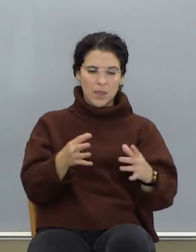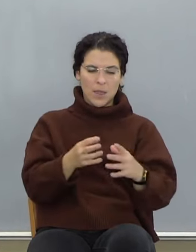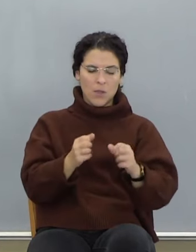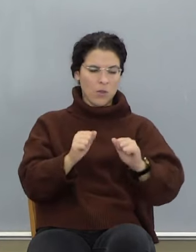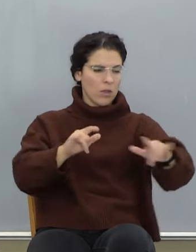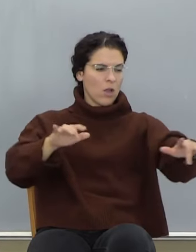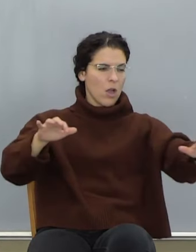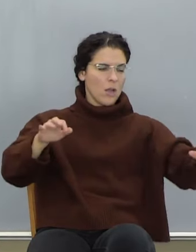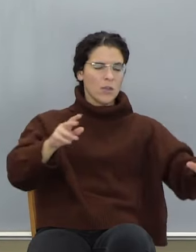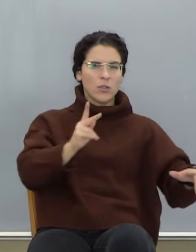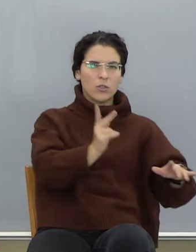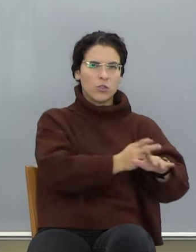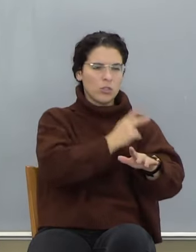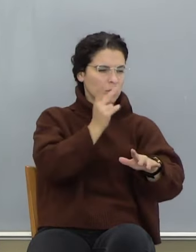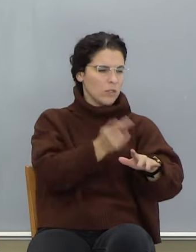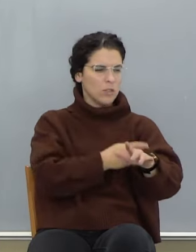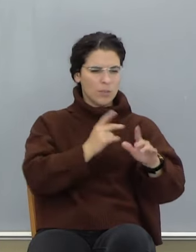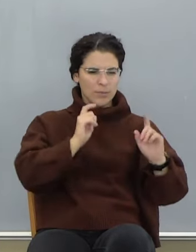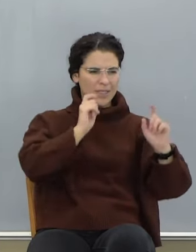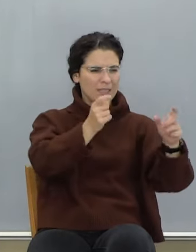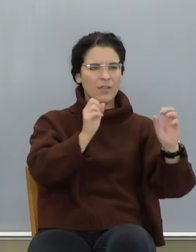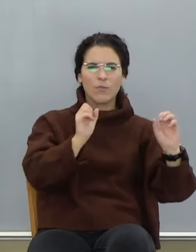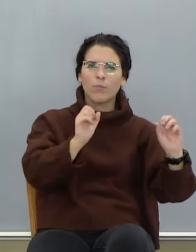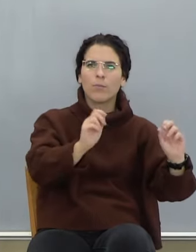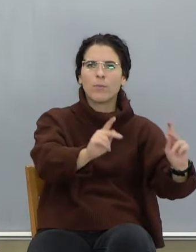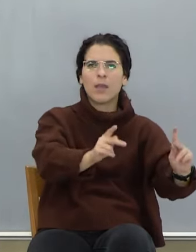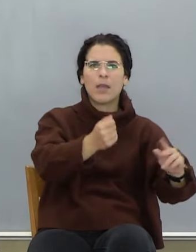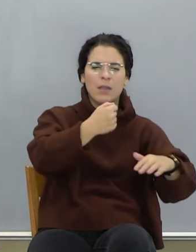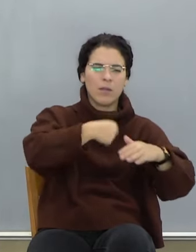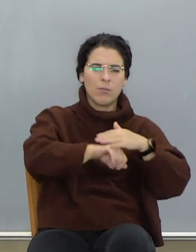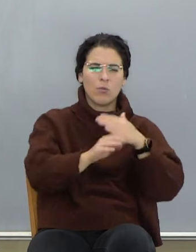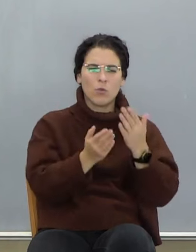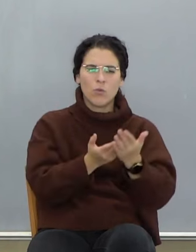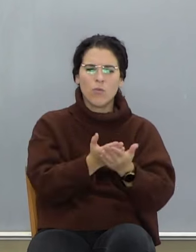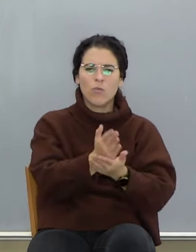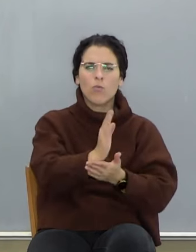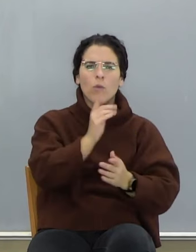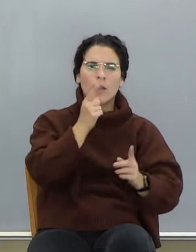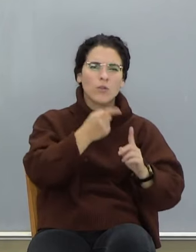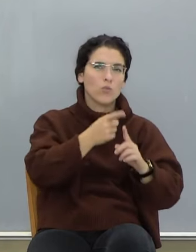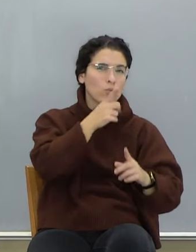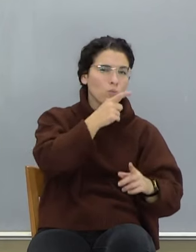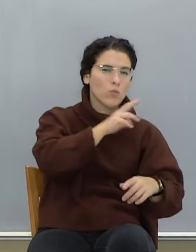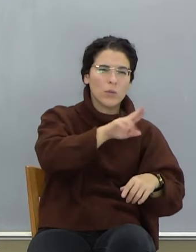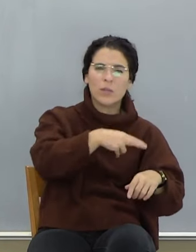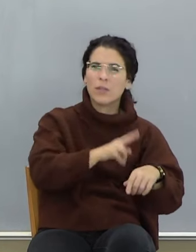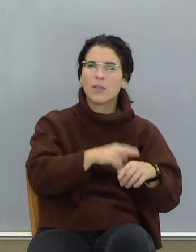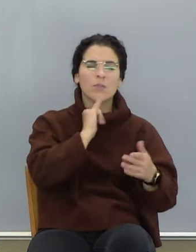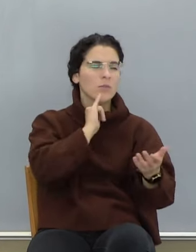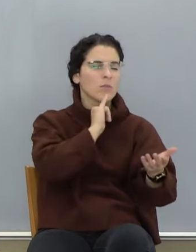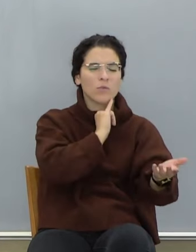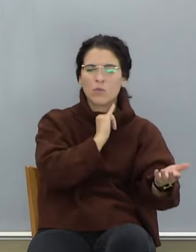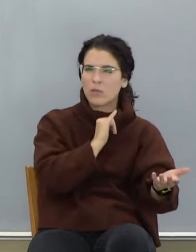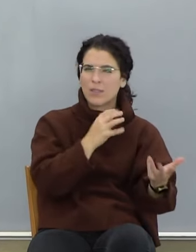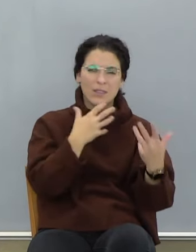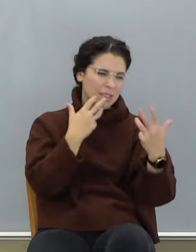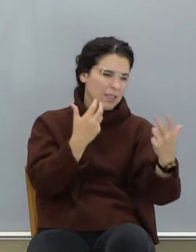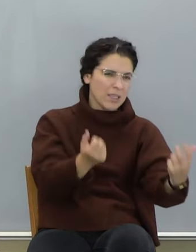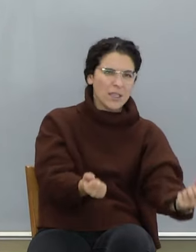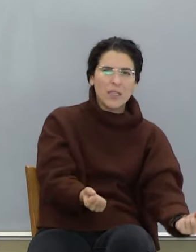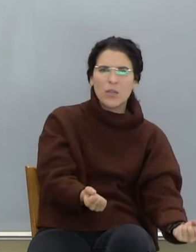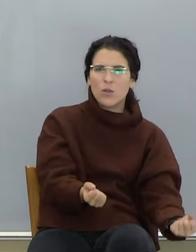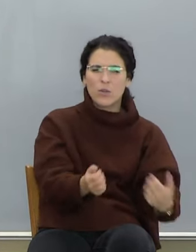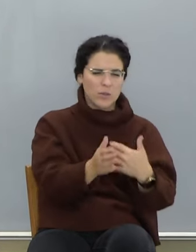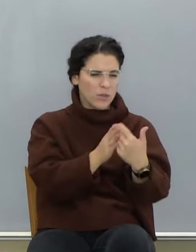scattered sheep. He's going to give back the birthright to the nation of Israel. He's out there to heal. He's out there